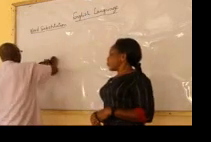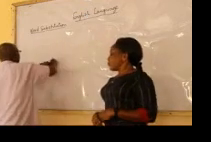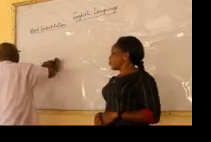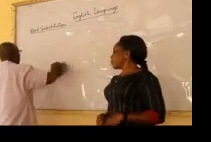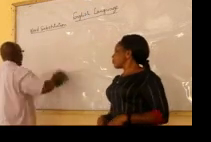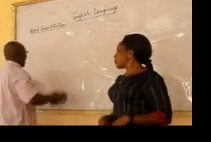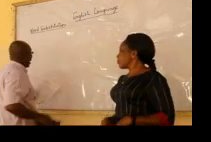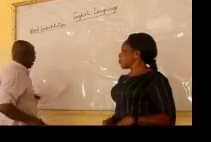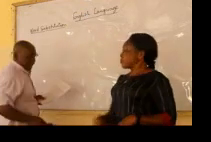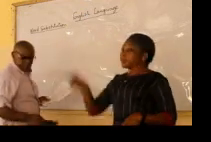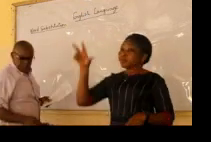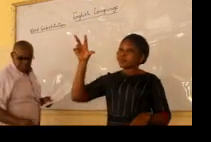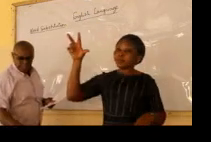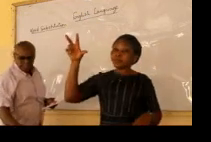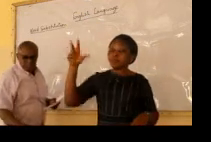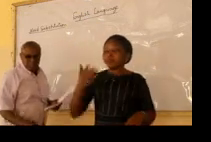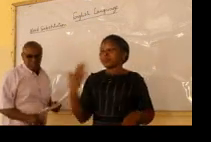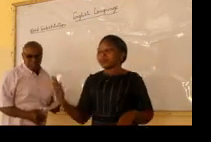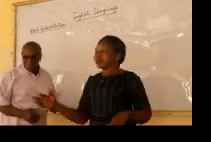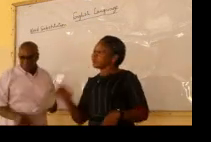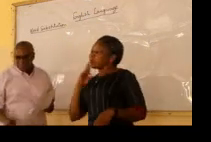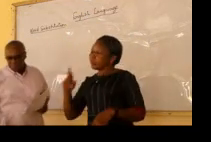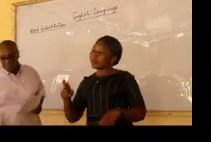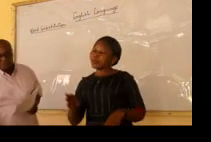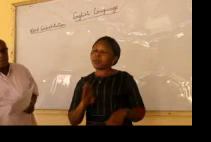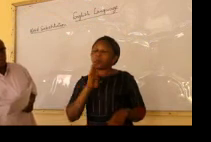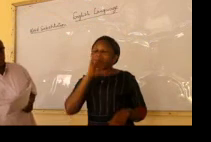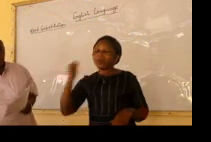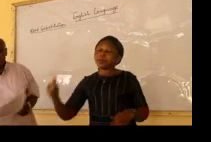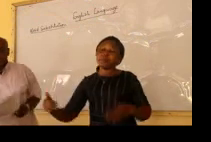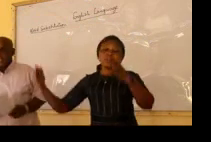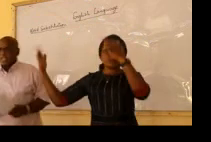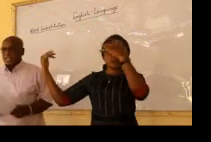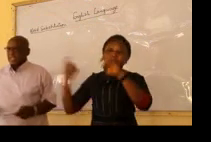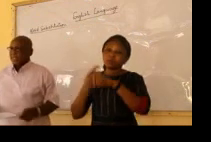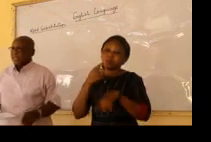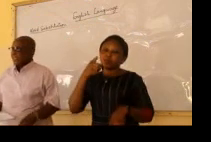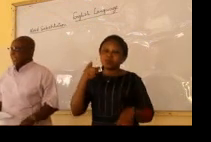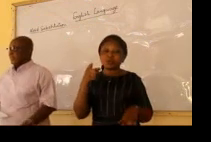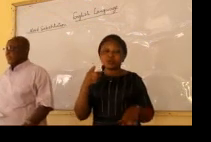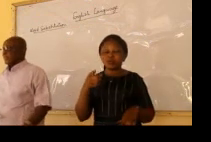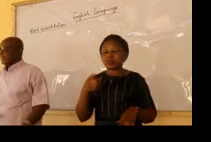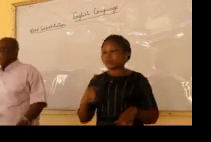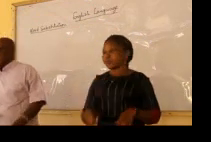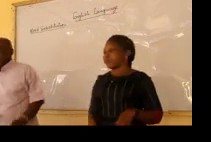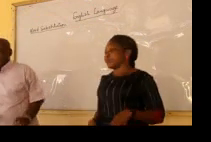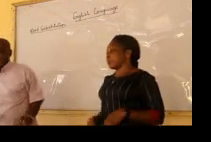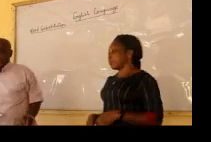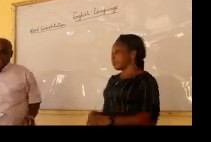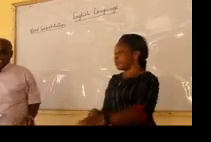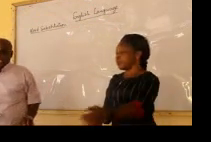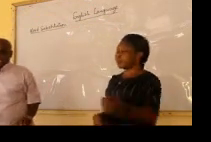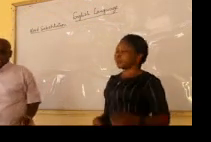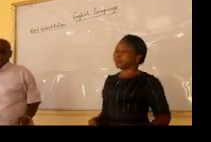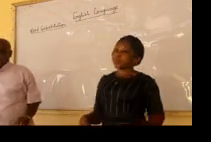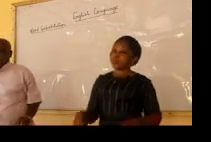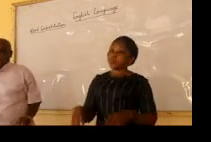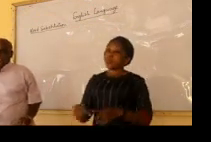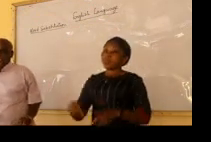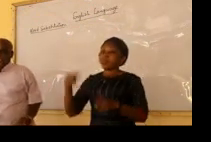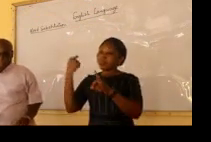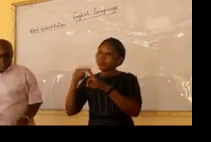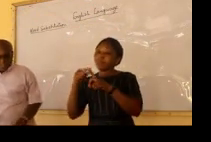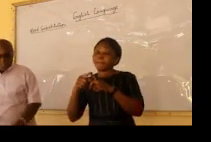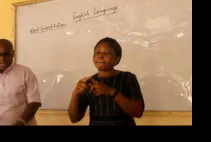So three things are being expected from you: tense, part of speech,